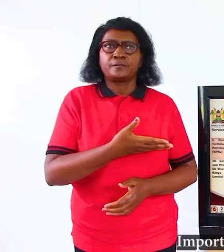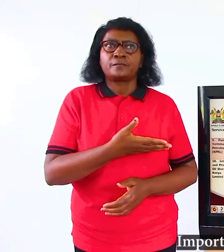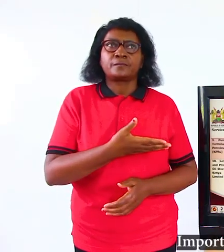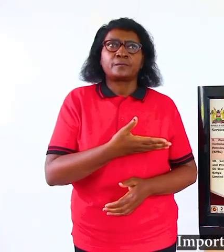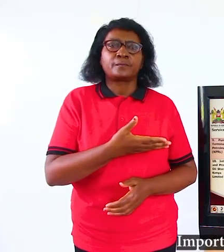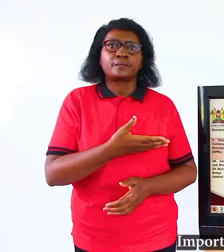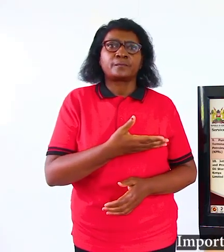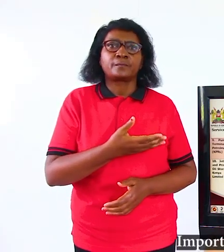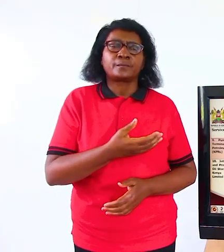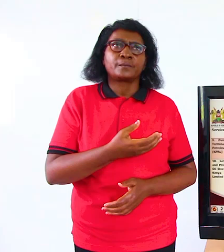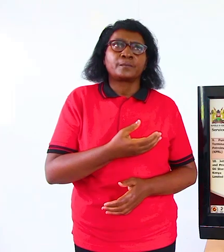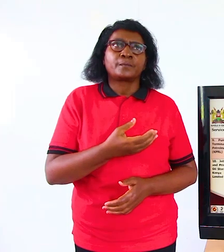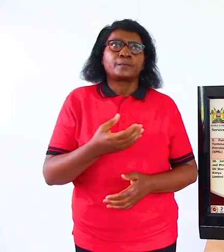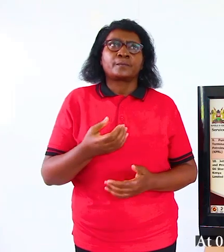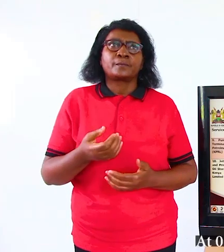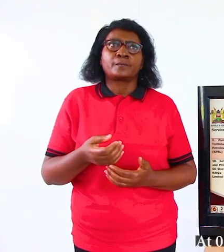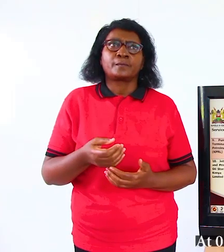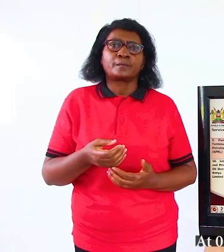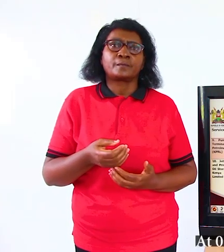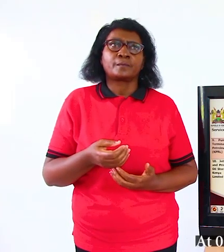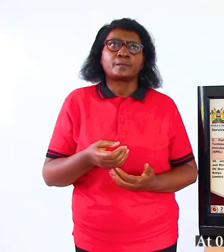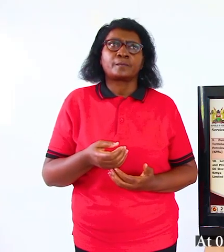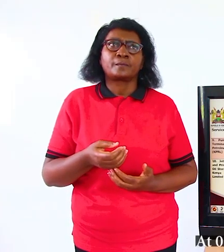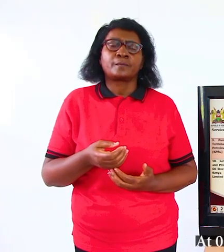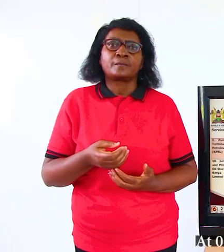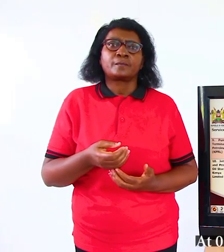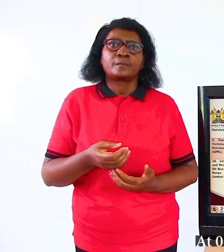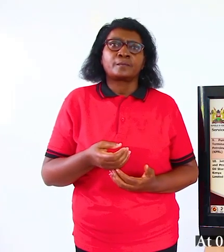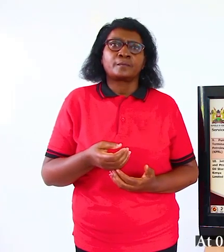Import handling at 0.19 US dollars.